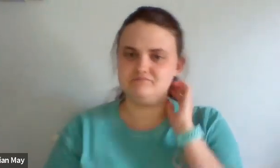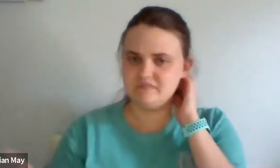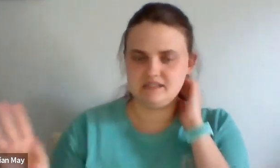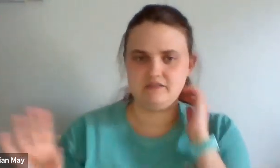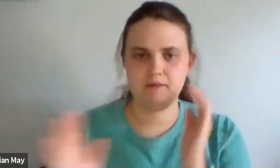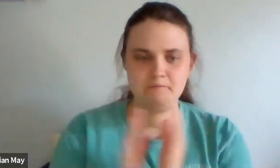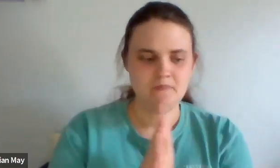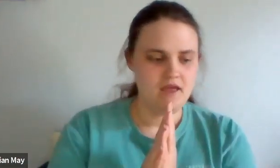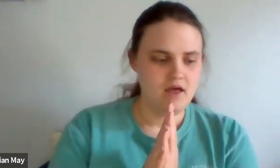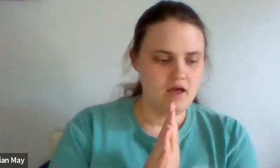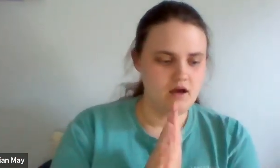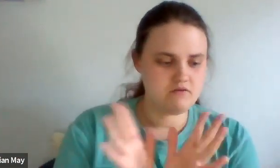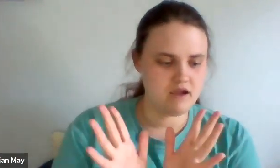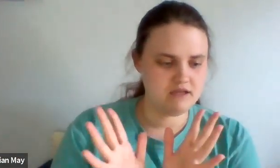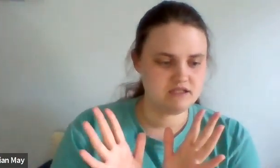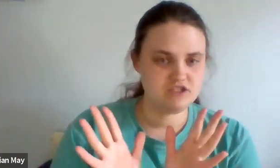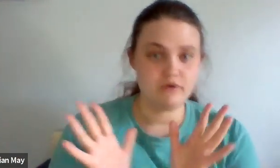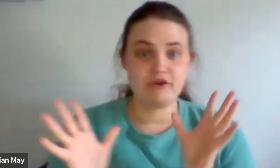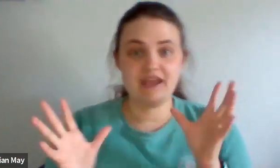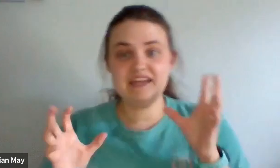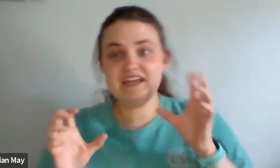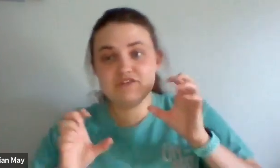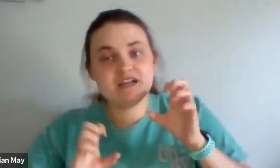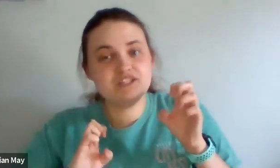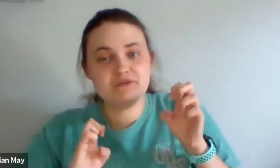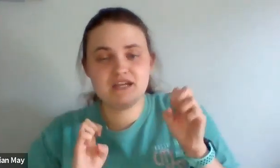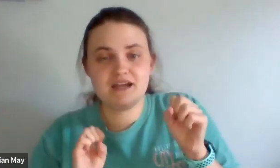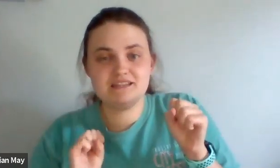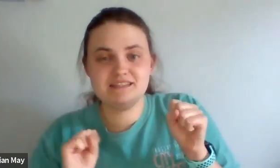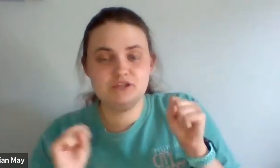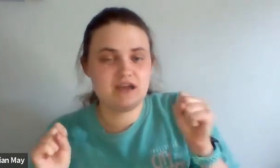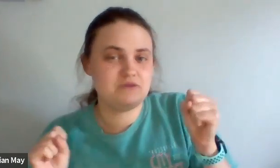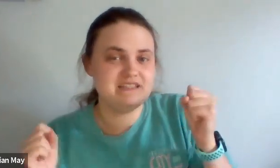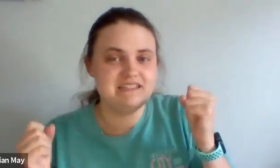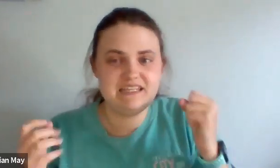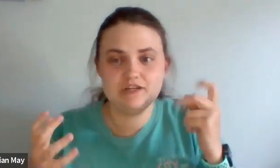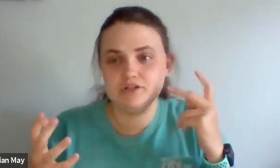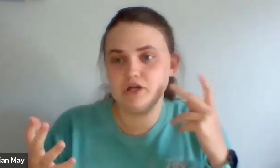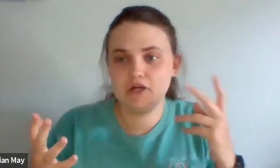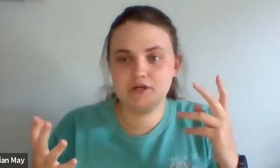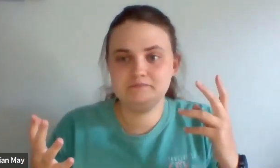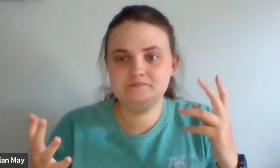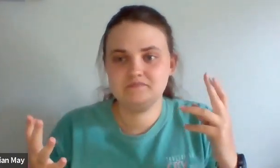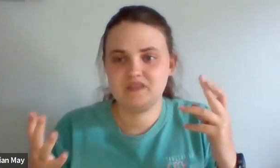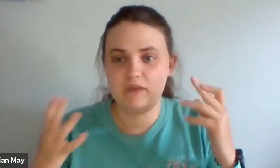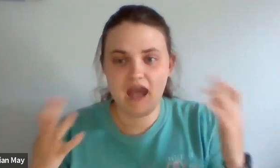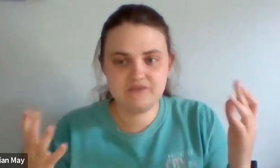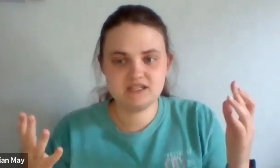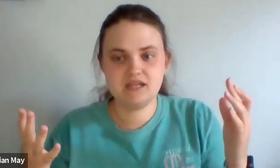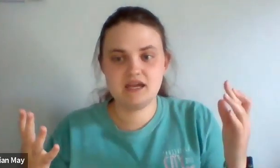things like that. All right. So are there any other signs you guys want to see or learn that we haven't done yet? I mean,